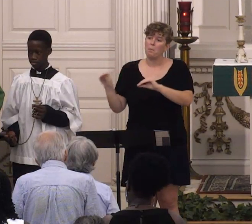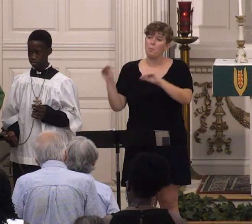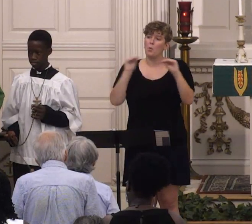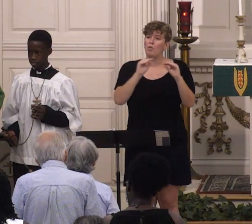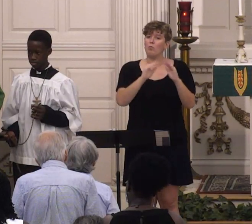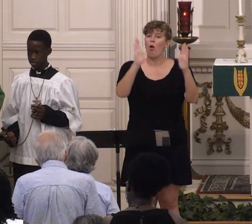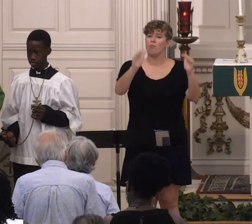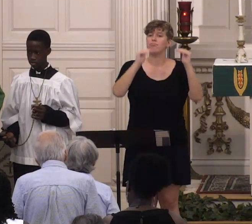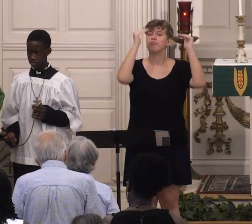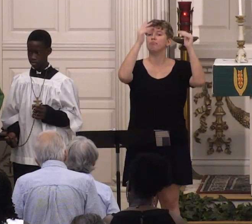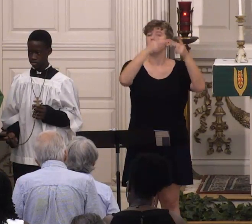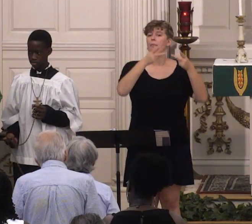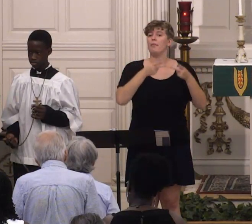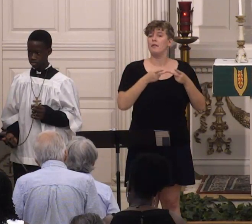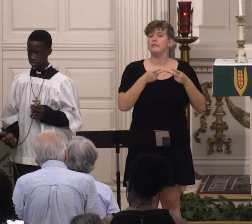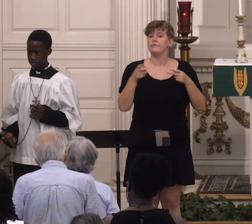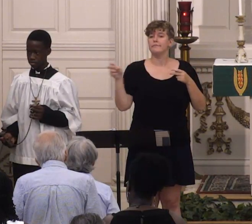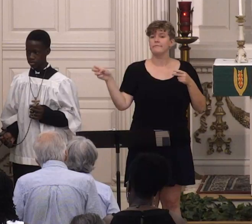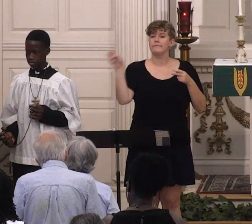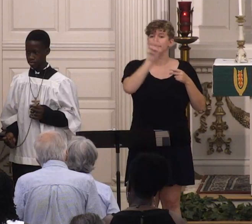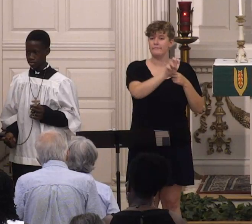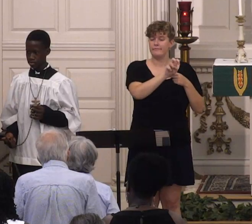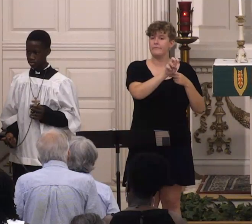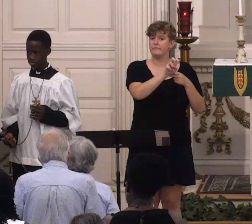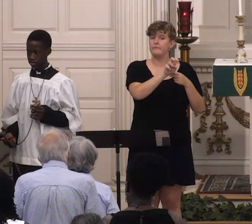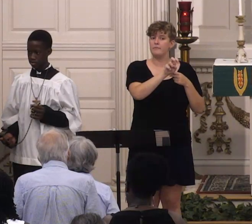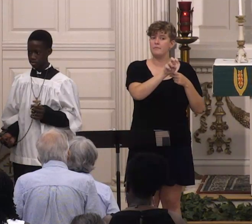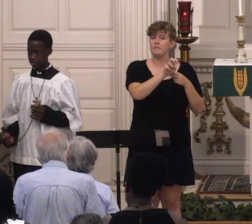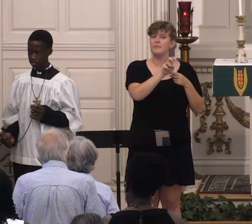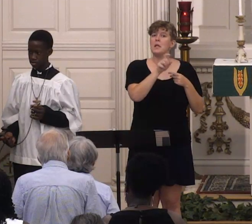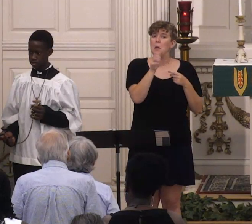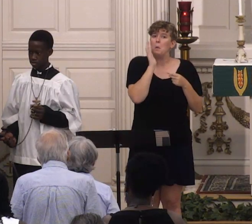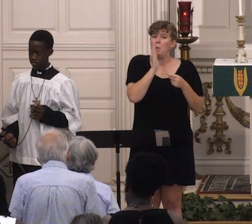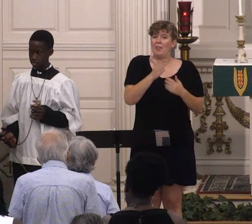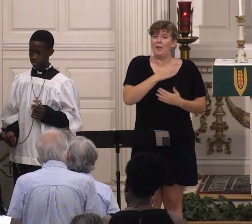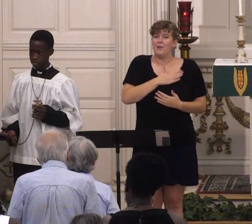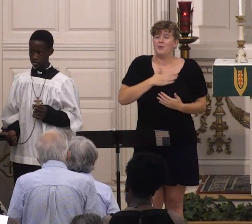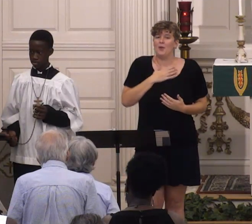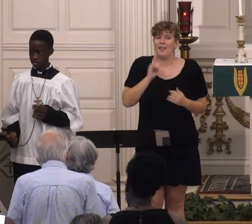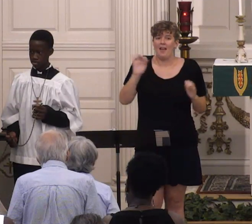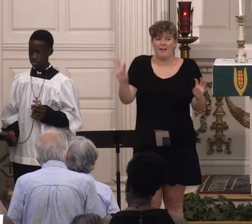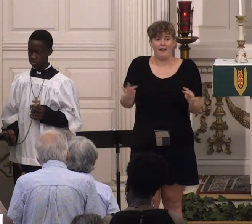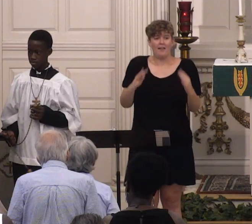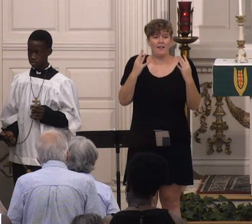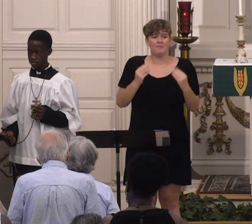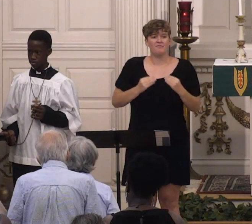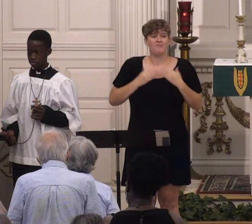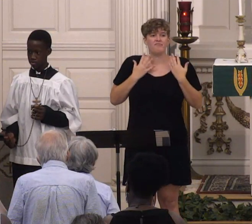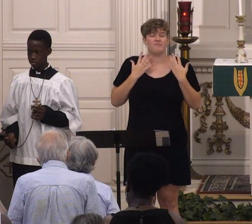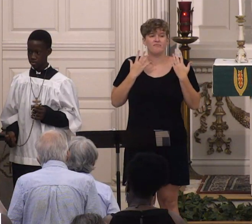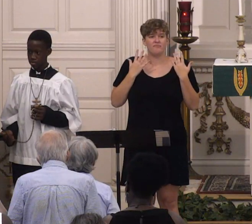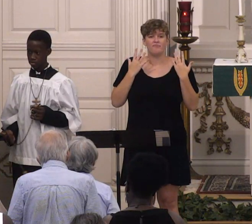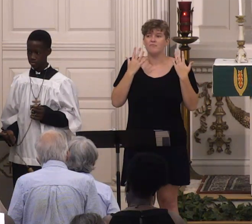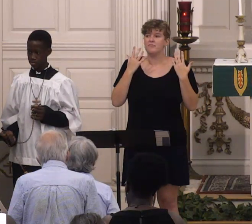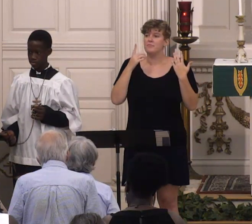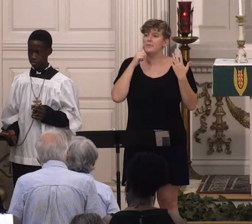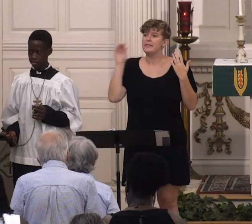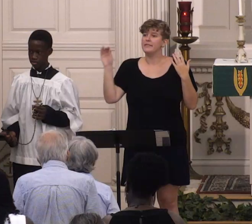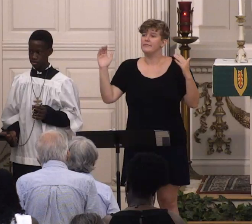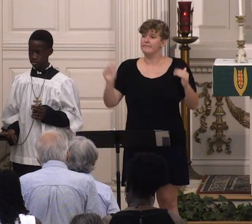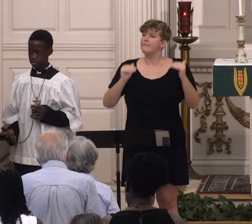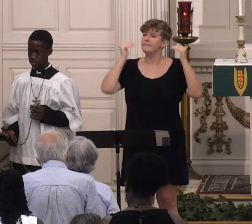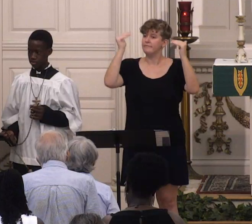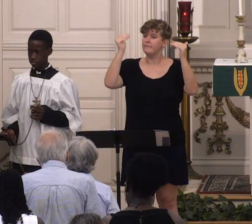higher position." Then you will enjoy the esteem of your companions at the